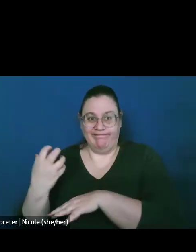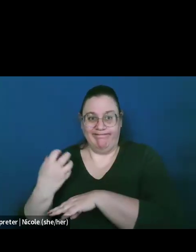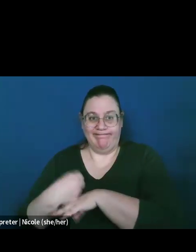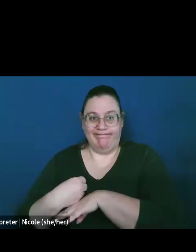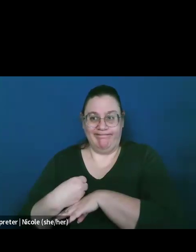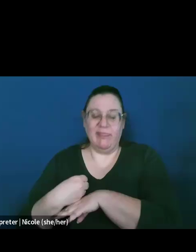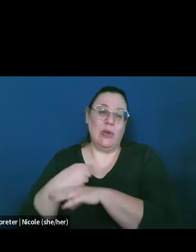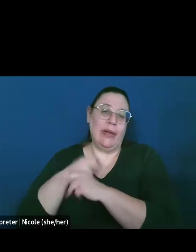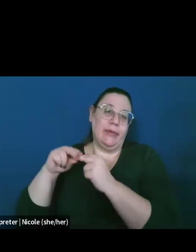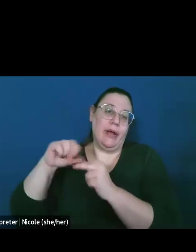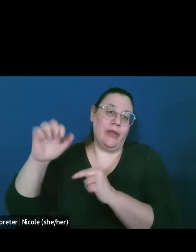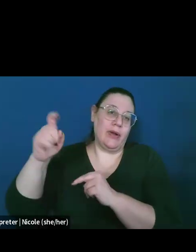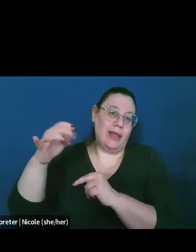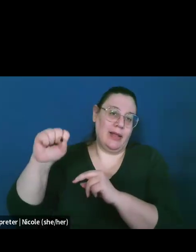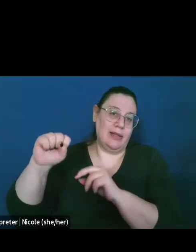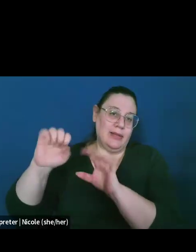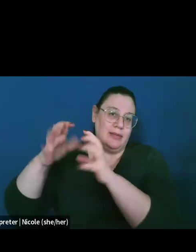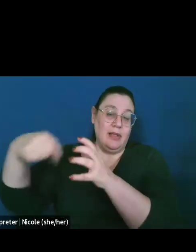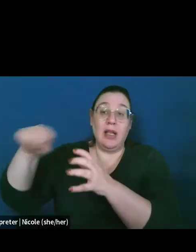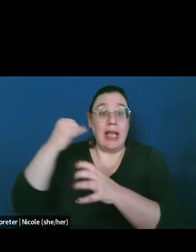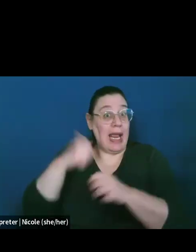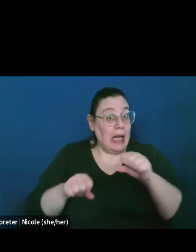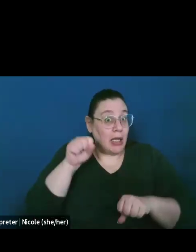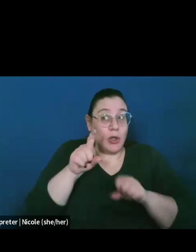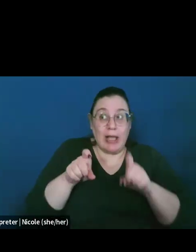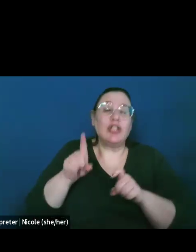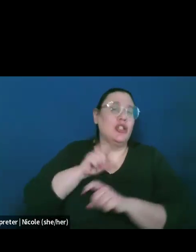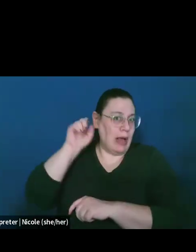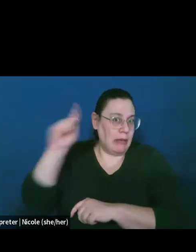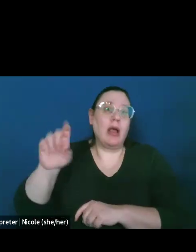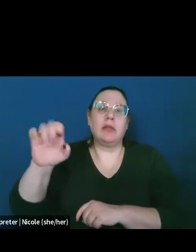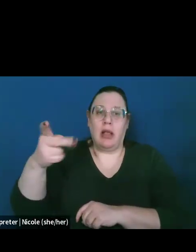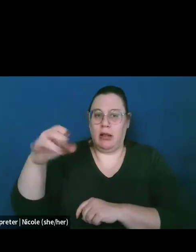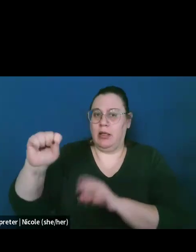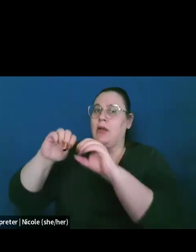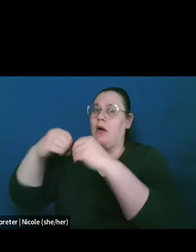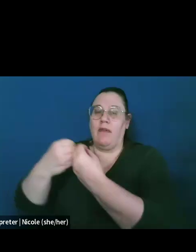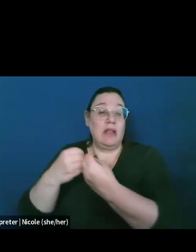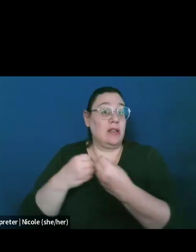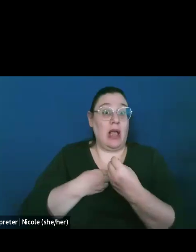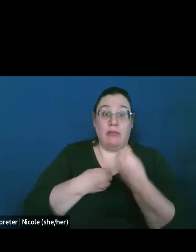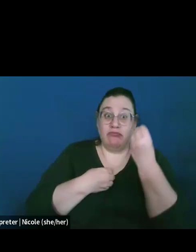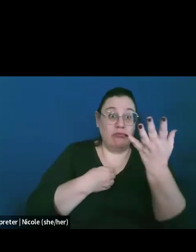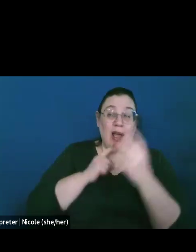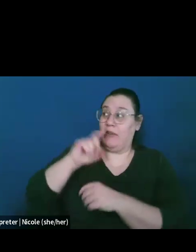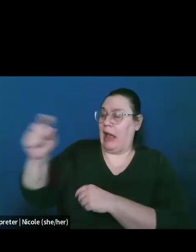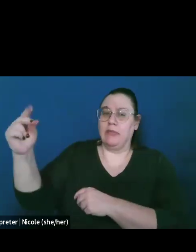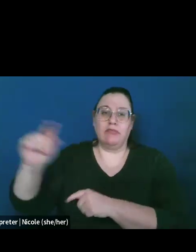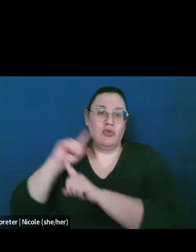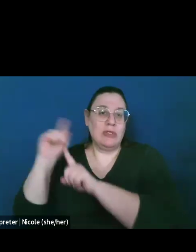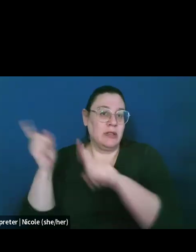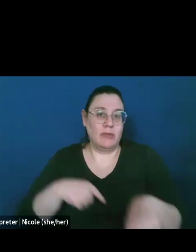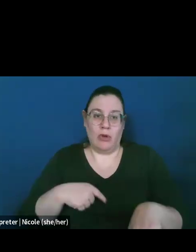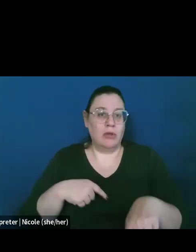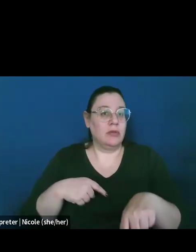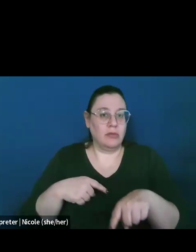a question, that's really the first place to go. I've actually been able to get very fast responses from the ethics office,